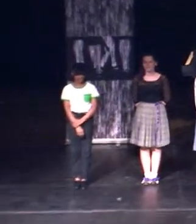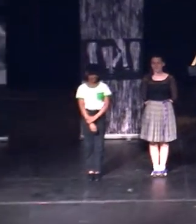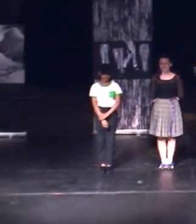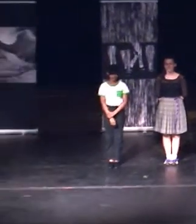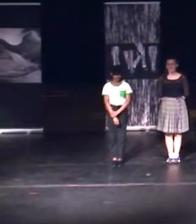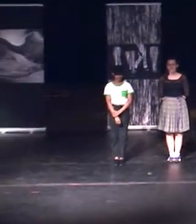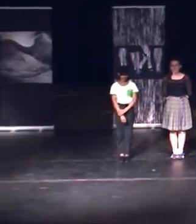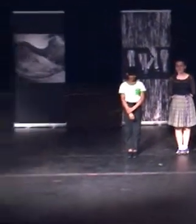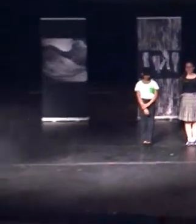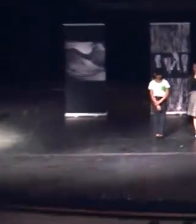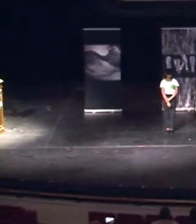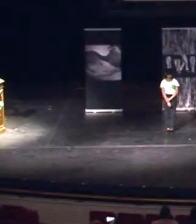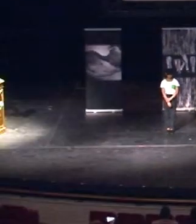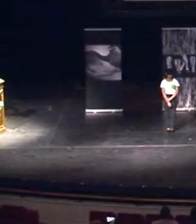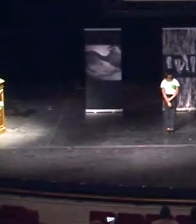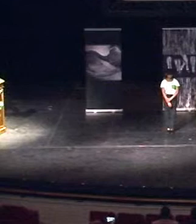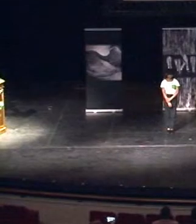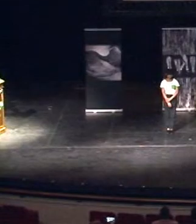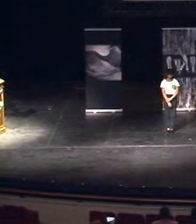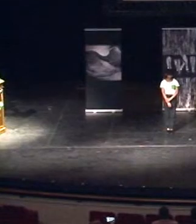Sydney Campbell,